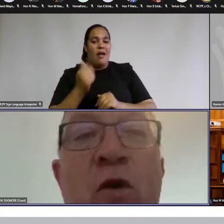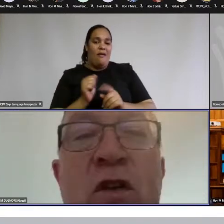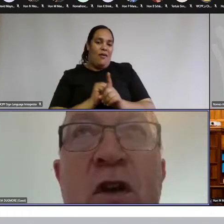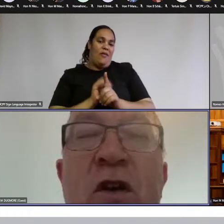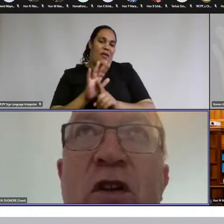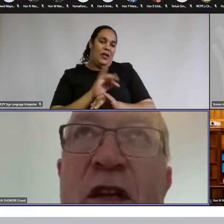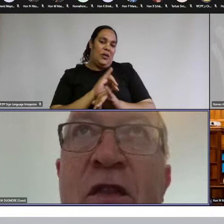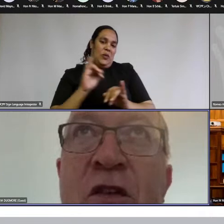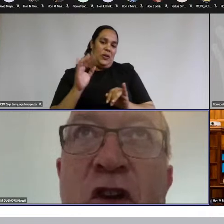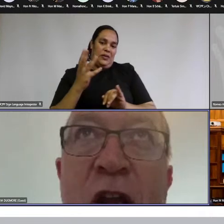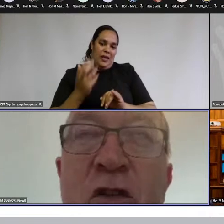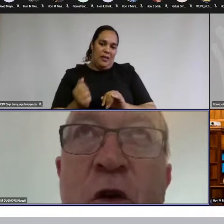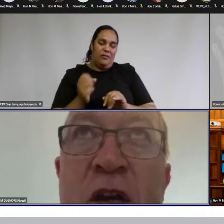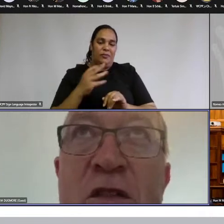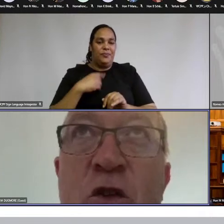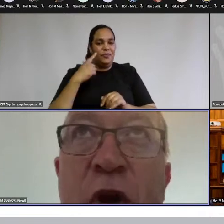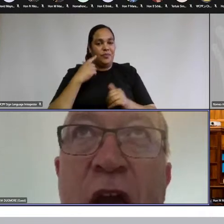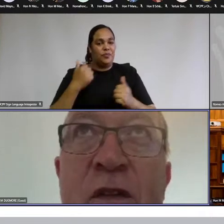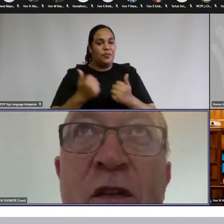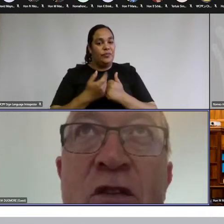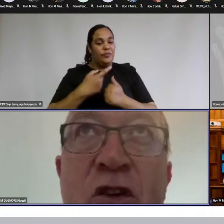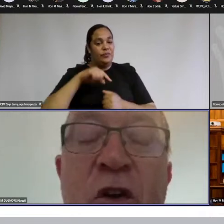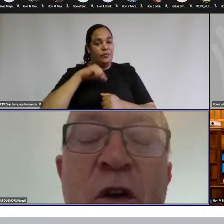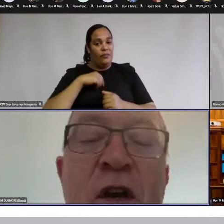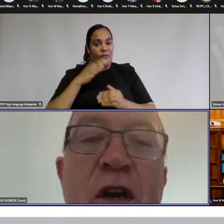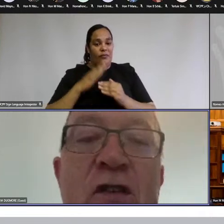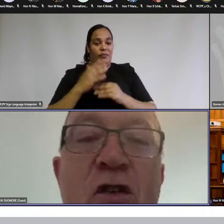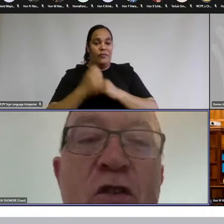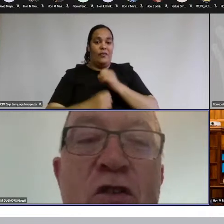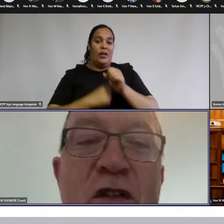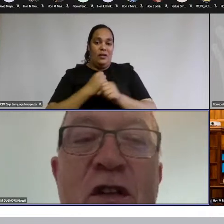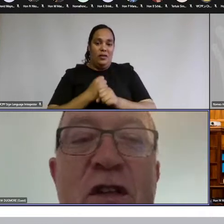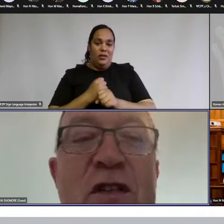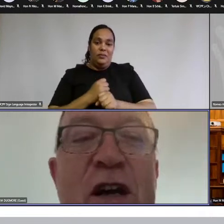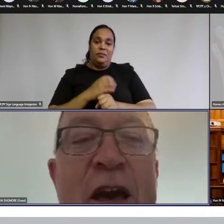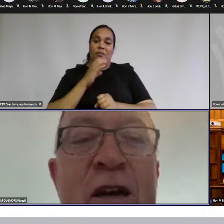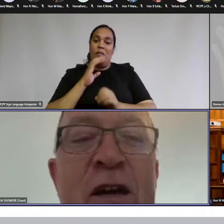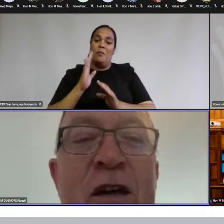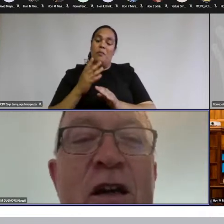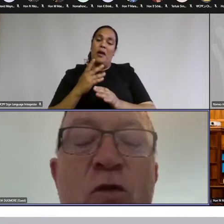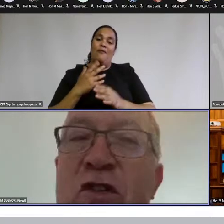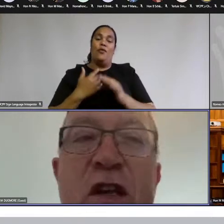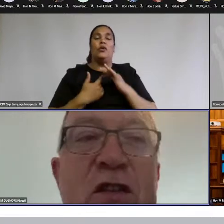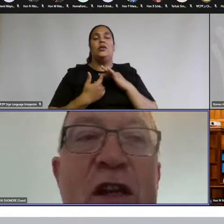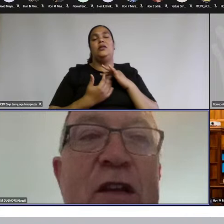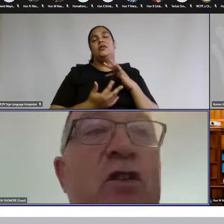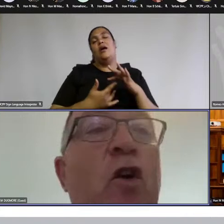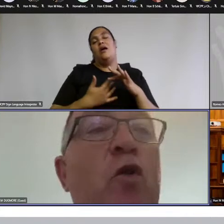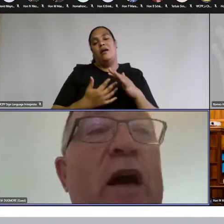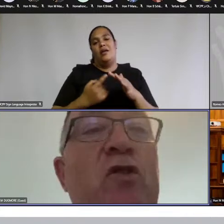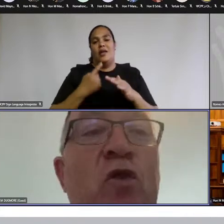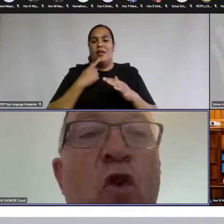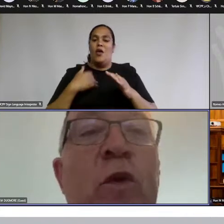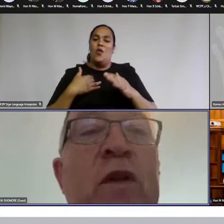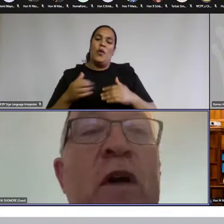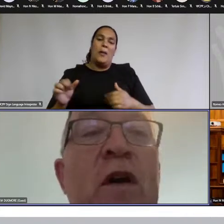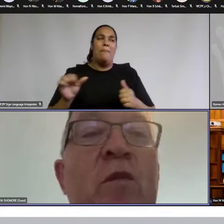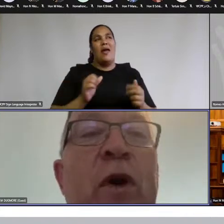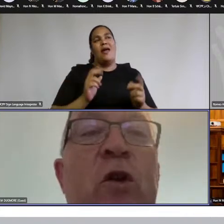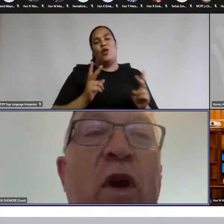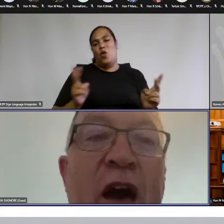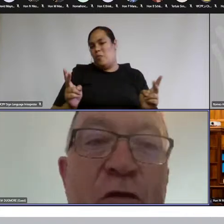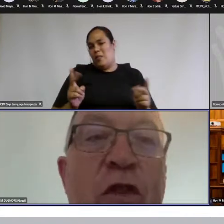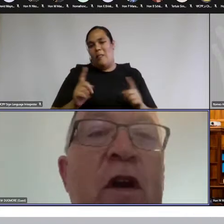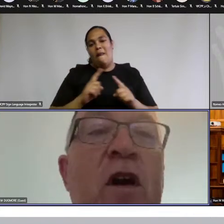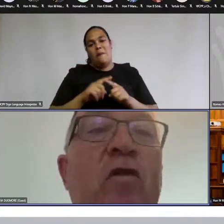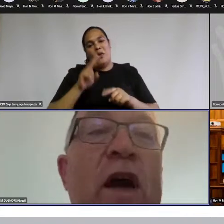affected most. So I think the challenge for us as we end this year is not just a desire which says, let's go back to normal,